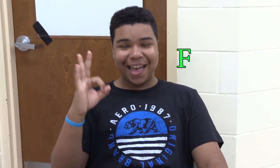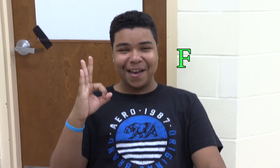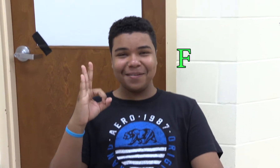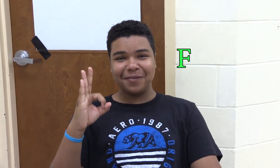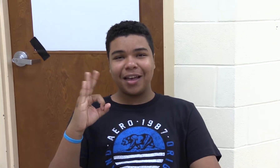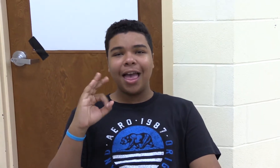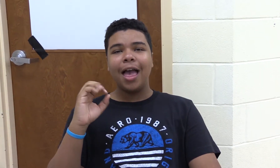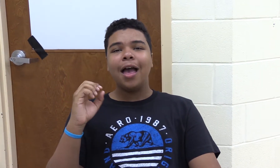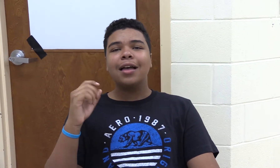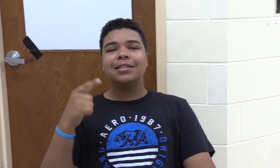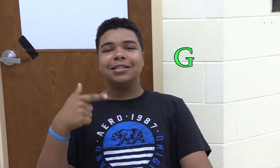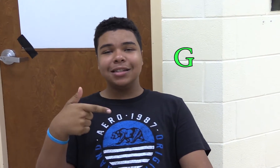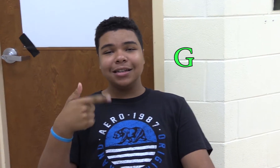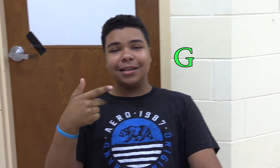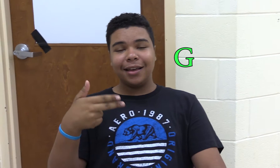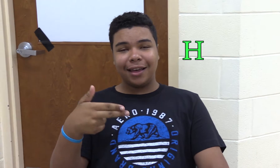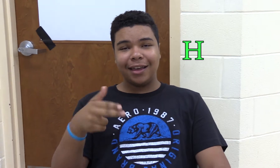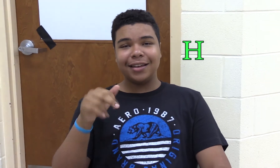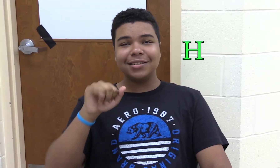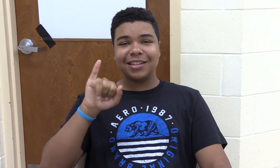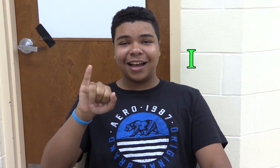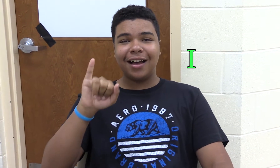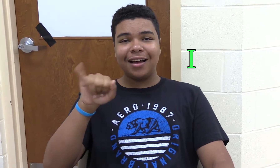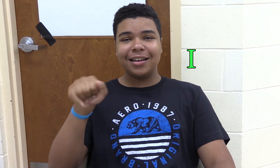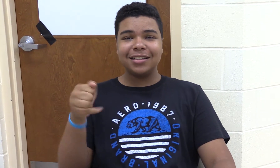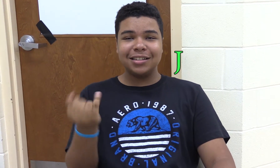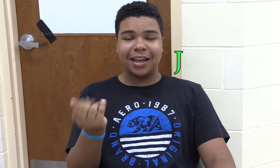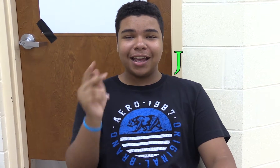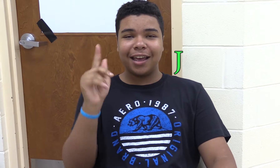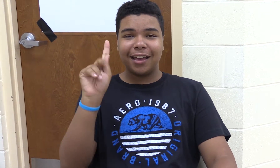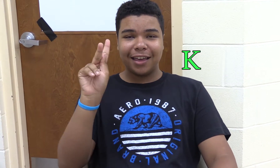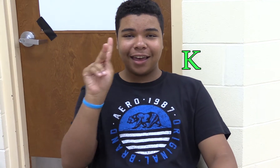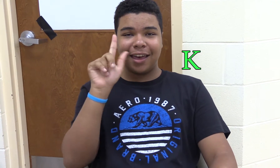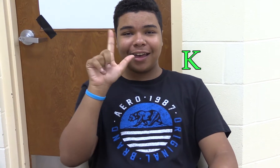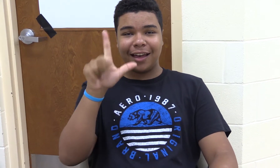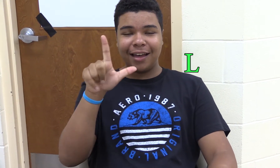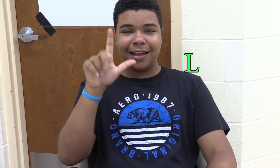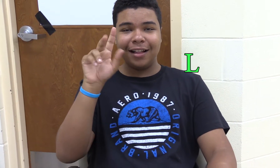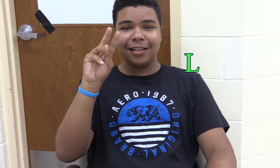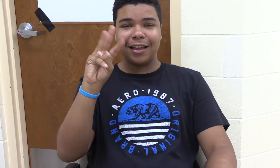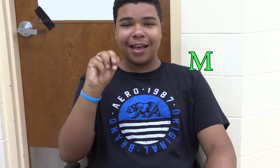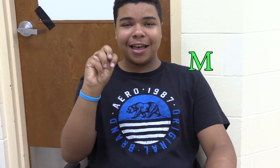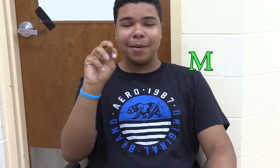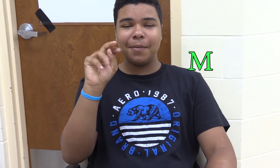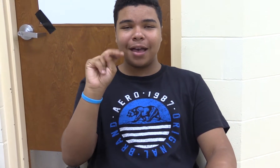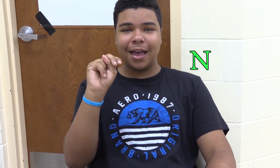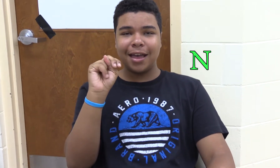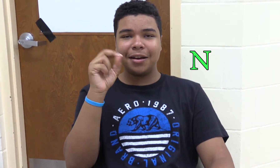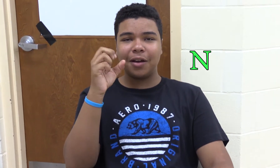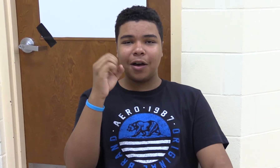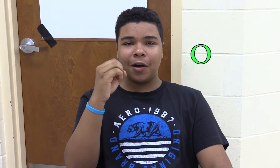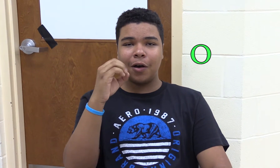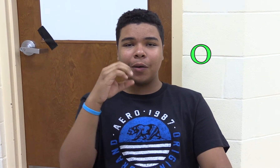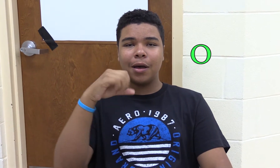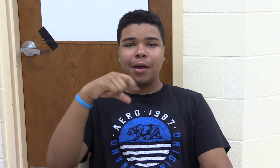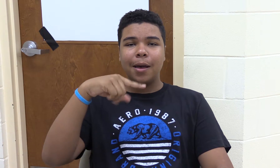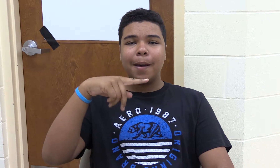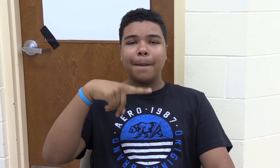F, G, H, I, J, K, L, M, N, O,